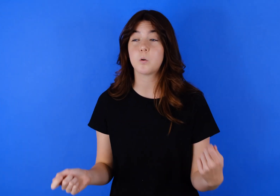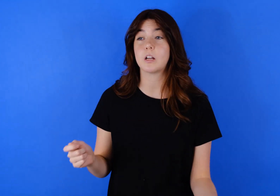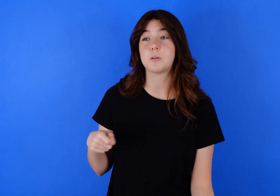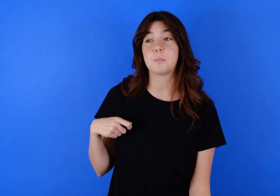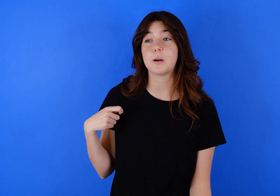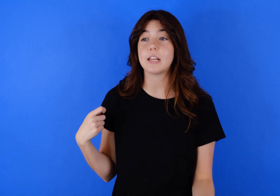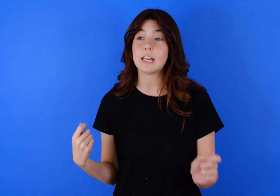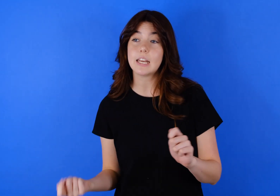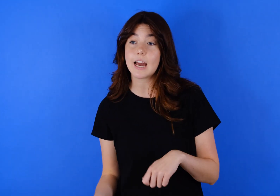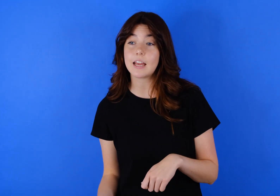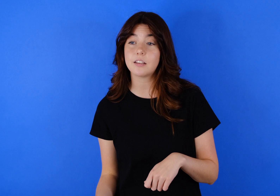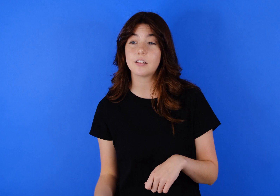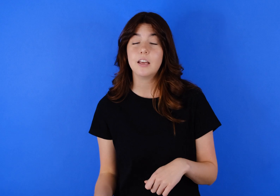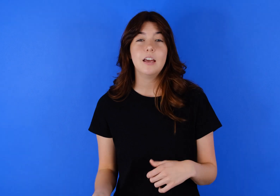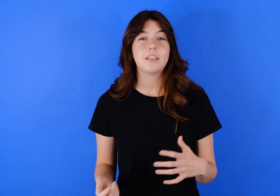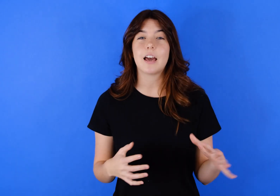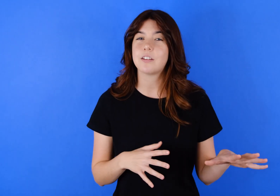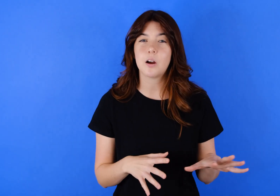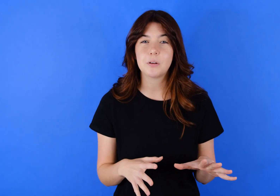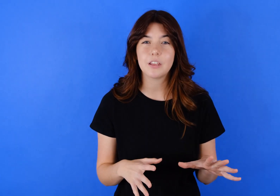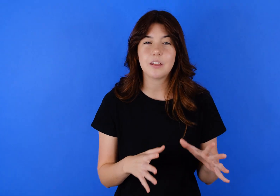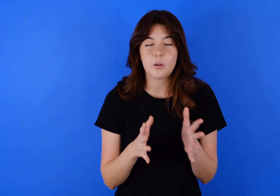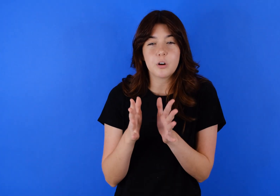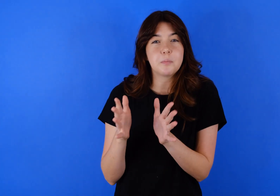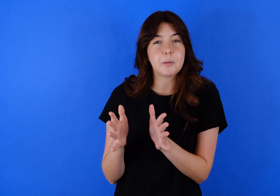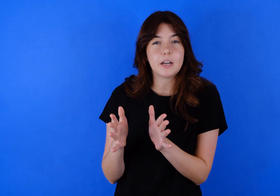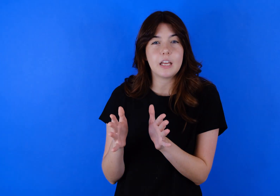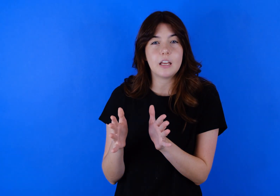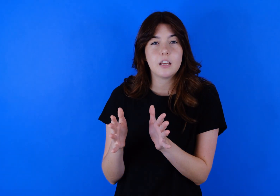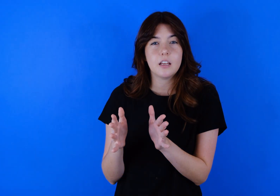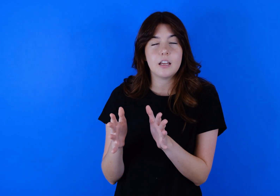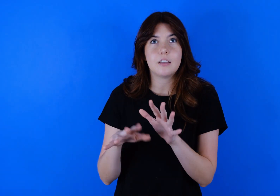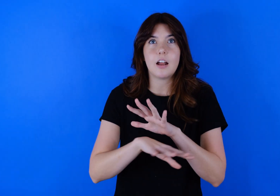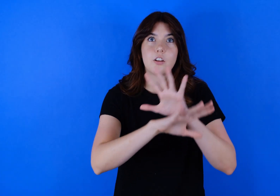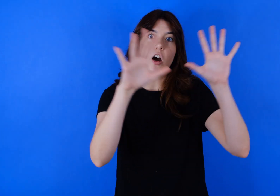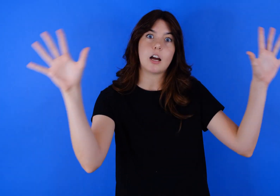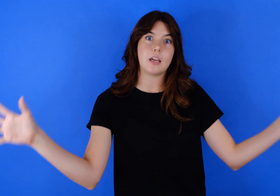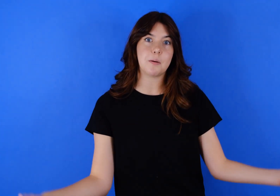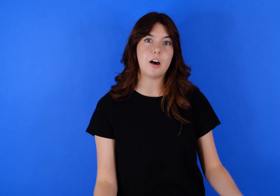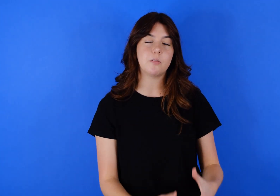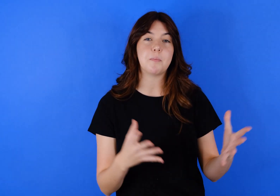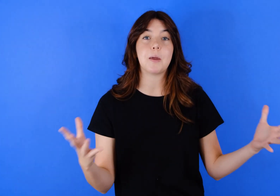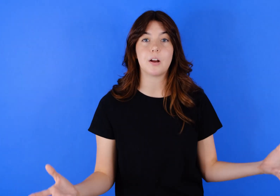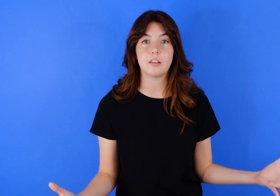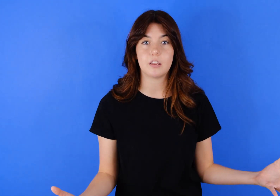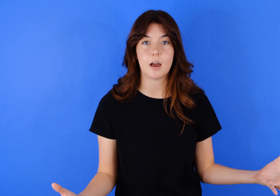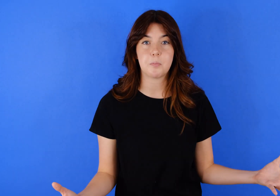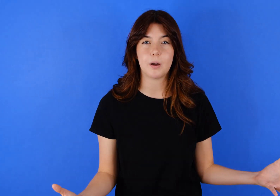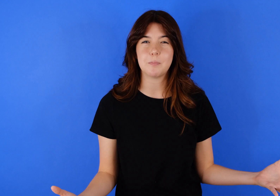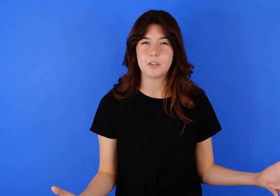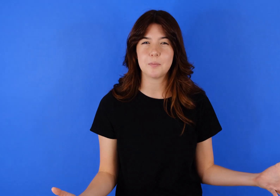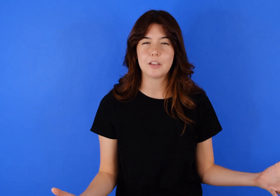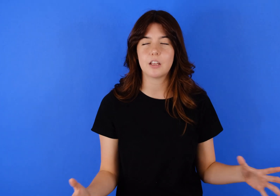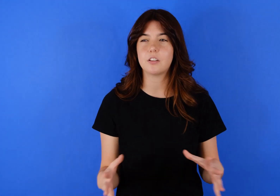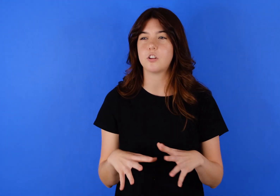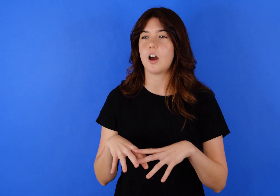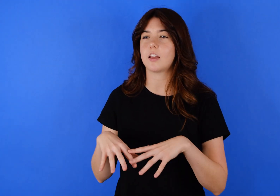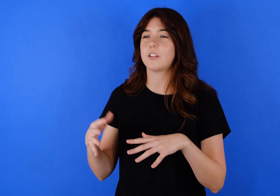it's pretty nice, that's not really, the word pretty, it's not talking about appearance at that point. Does that make sense? You're saying